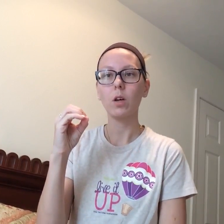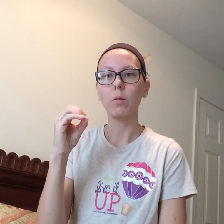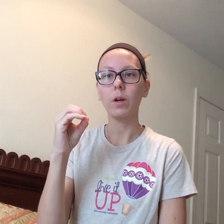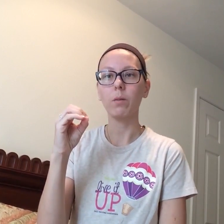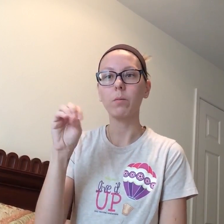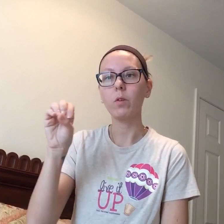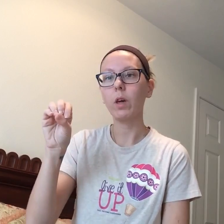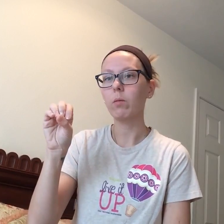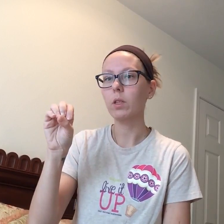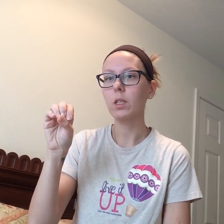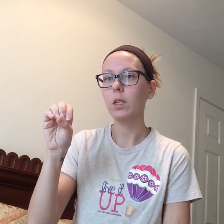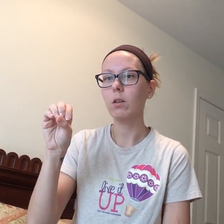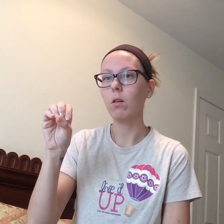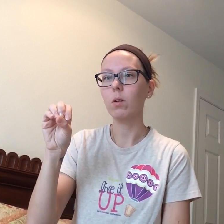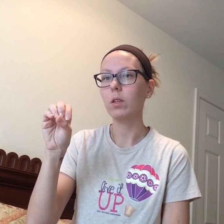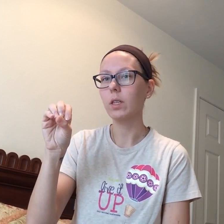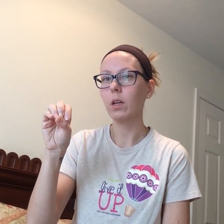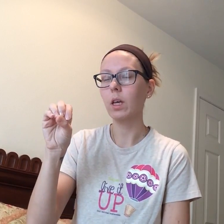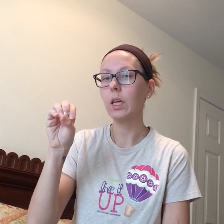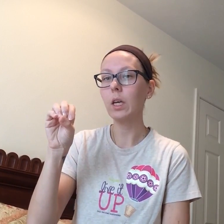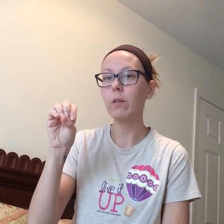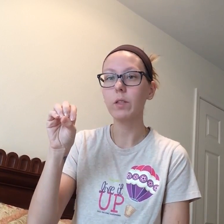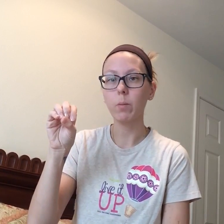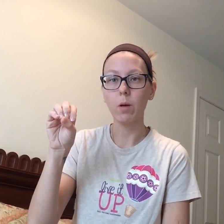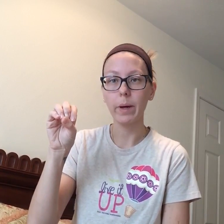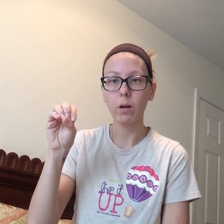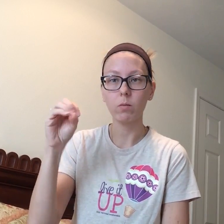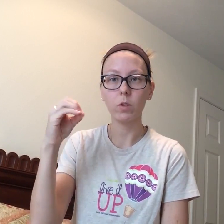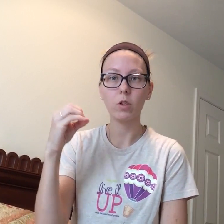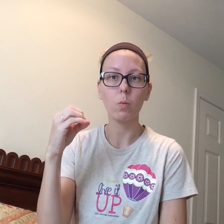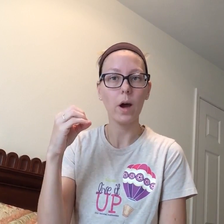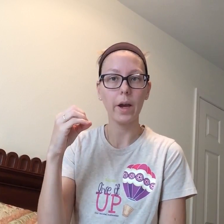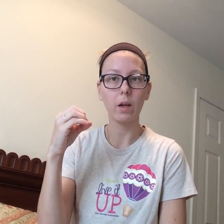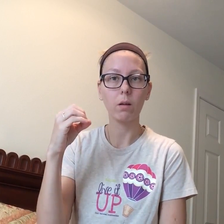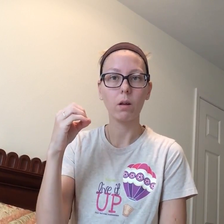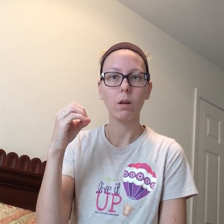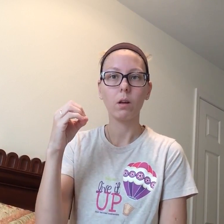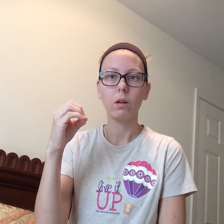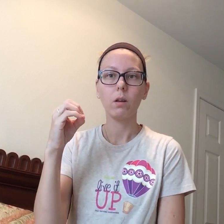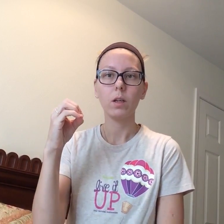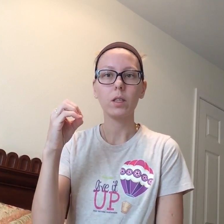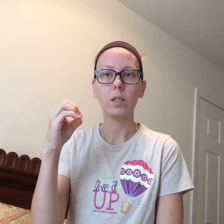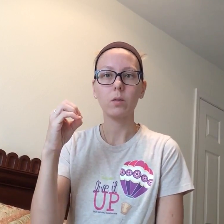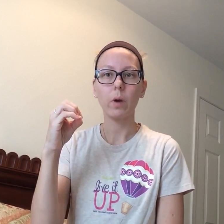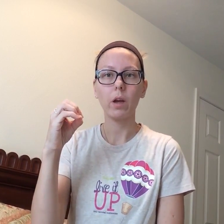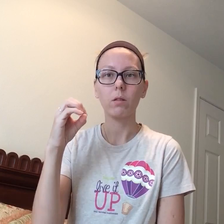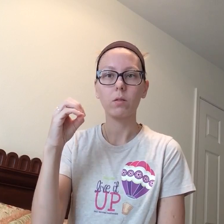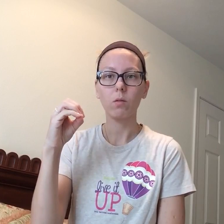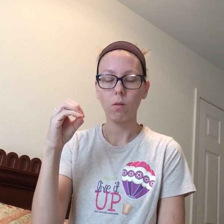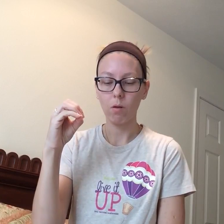so you can't really see an O. It looks kind of like an E if it's palm out, which is why it's this way. So